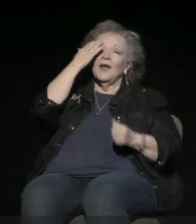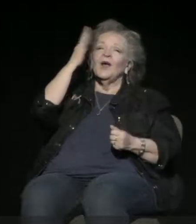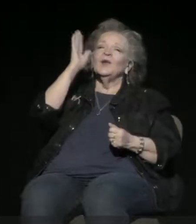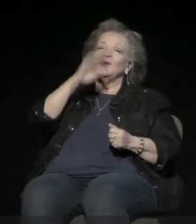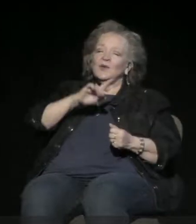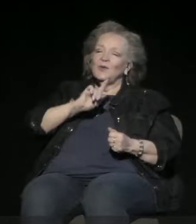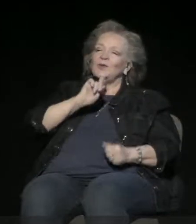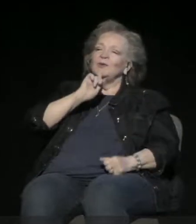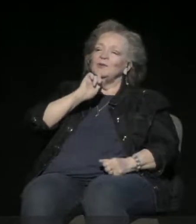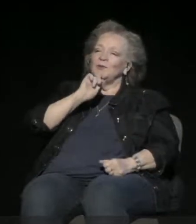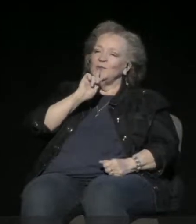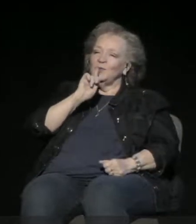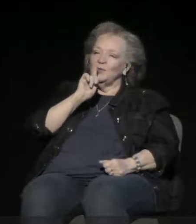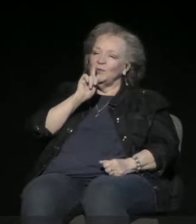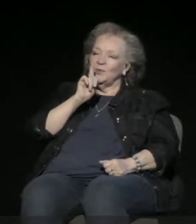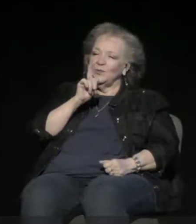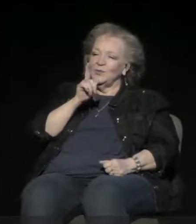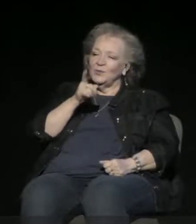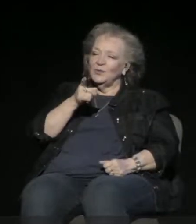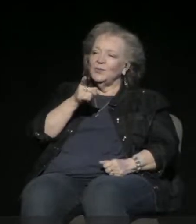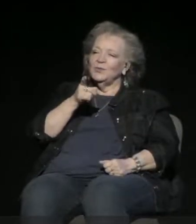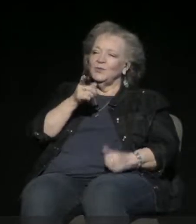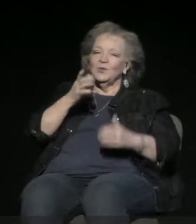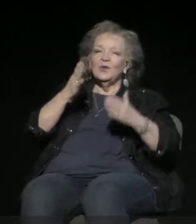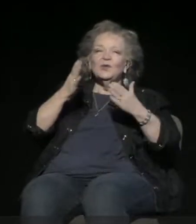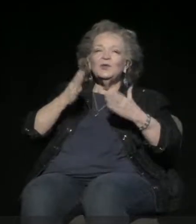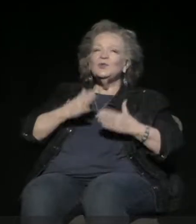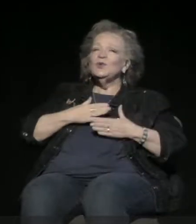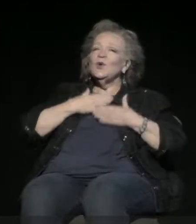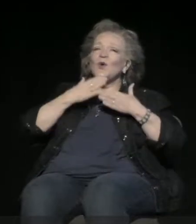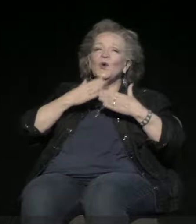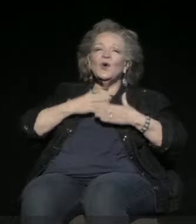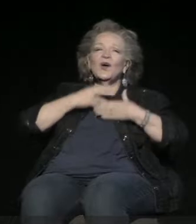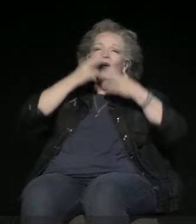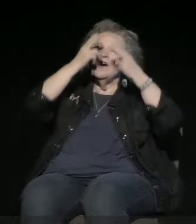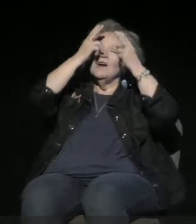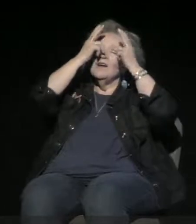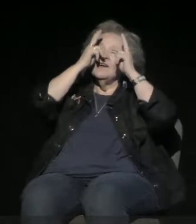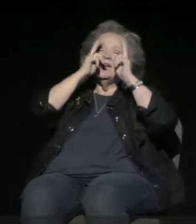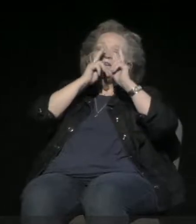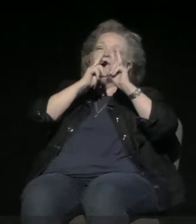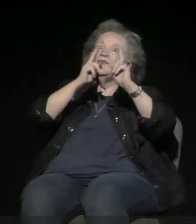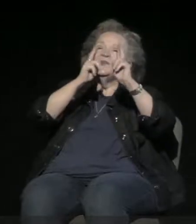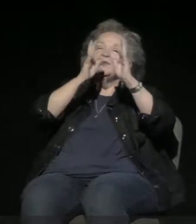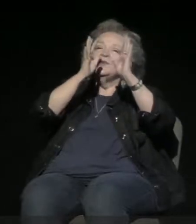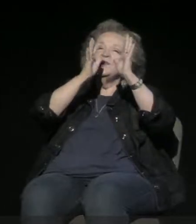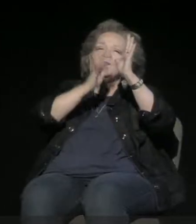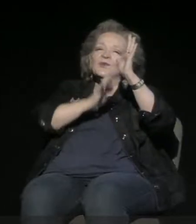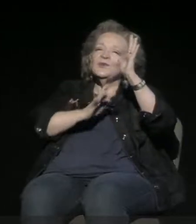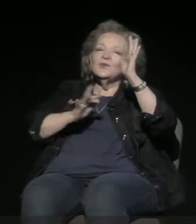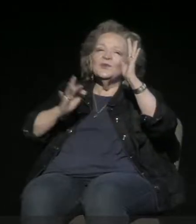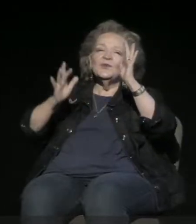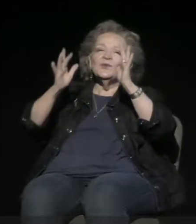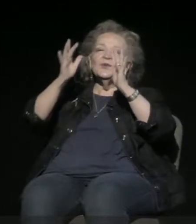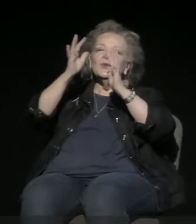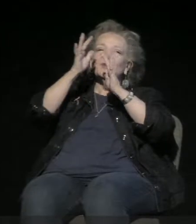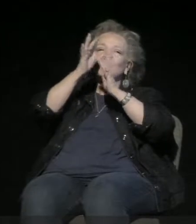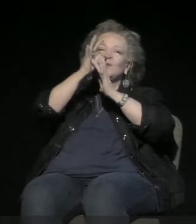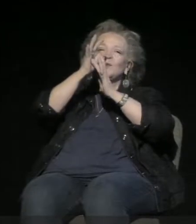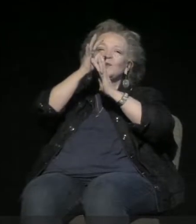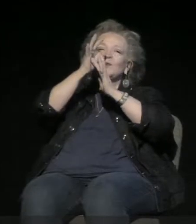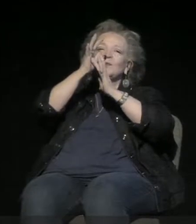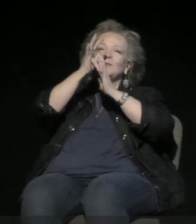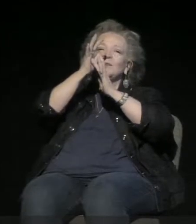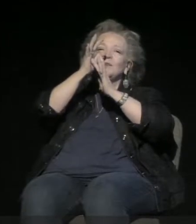it's true So it's my joy to honor Amazing love